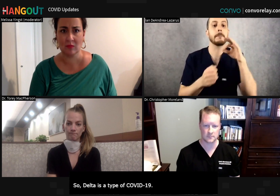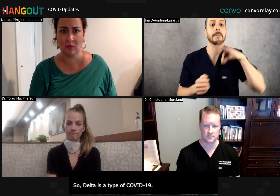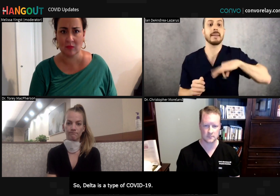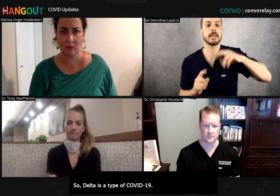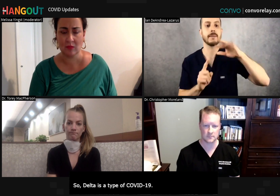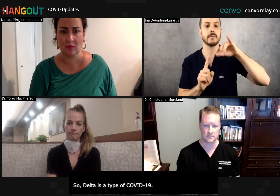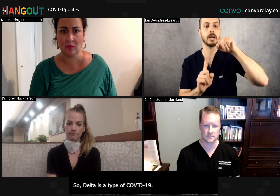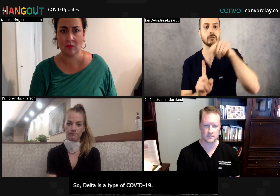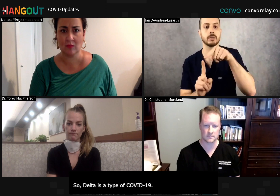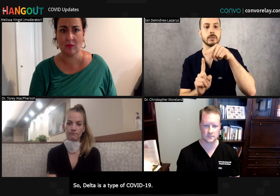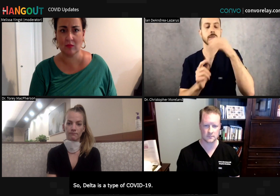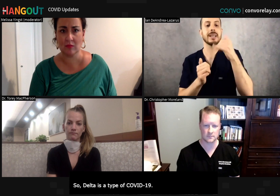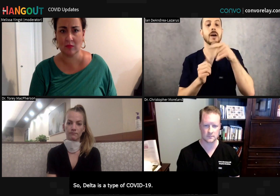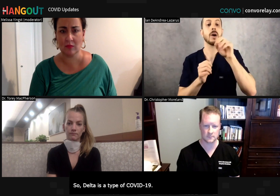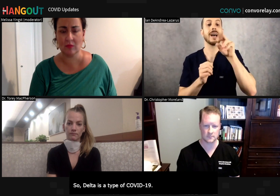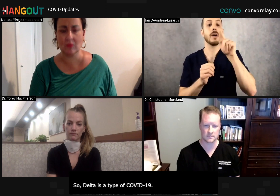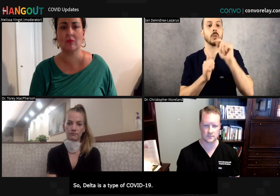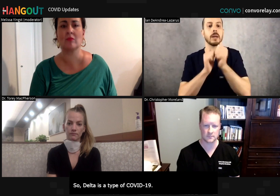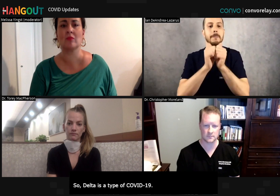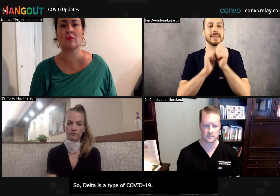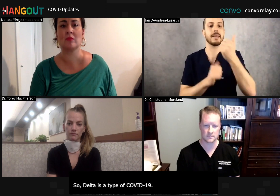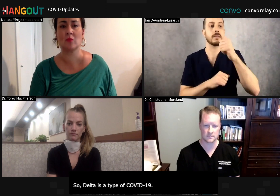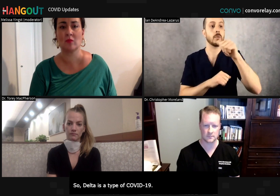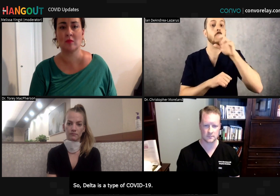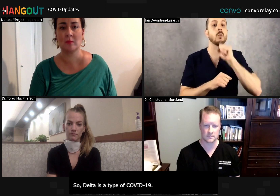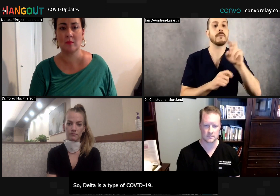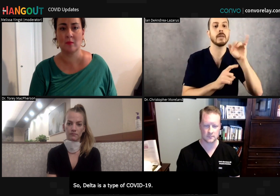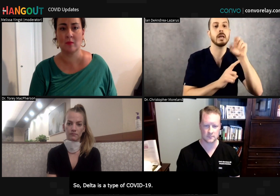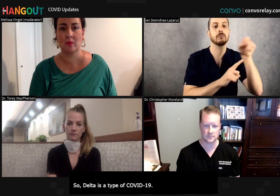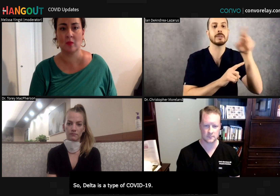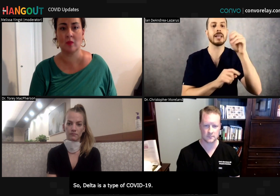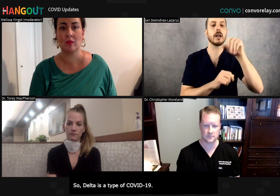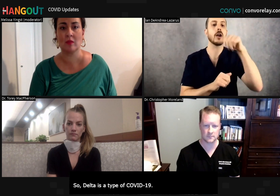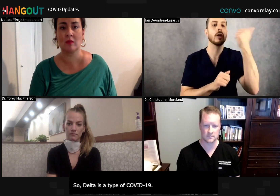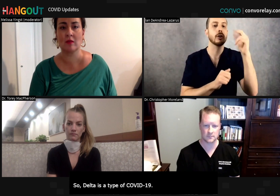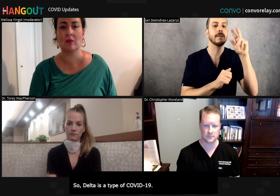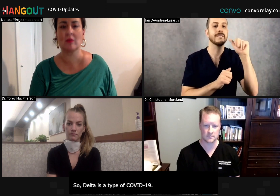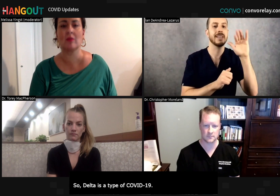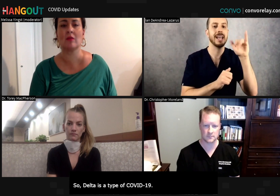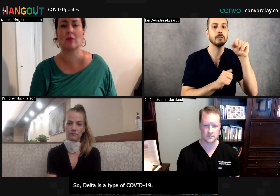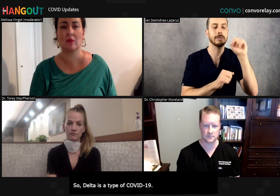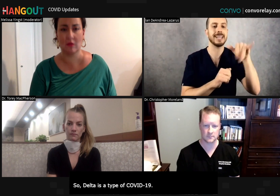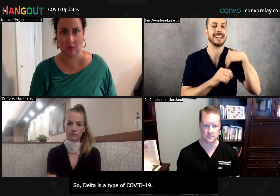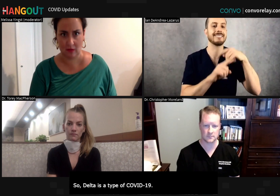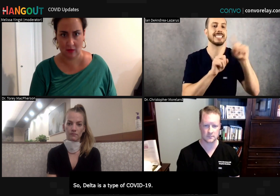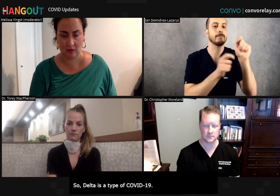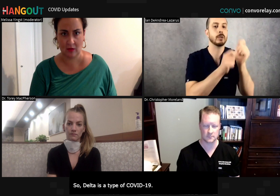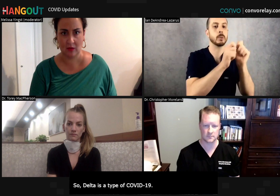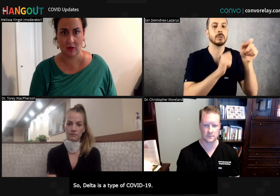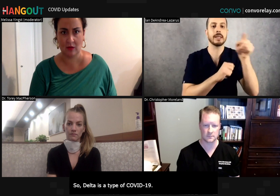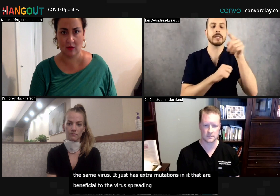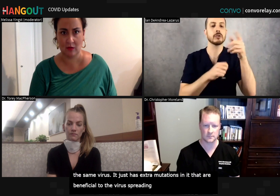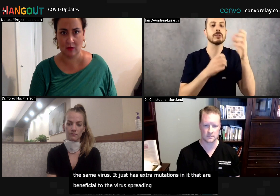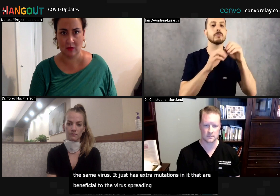has extra mutations in it that are beneficial to the virus spreading in how it competes against the other varieties of the